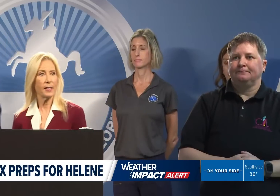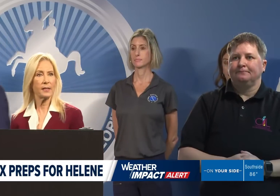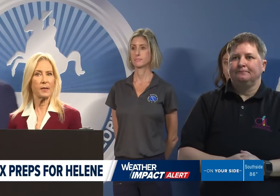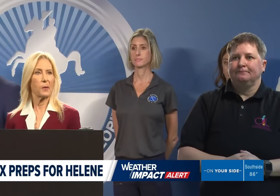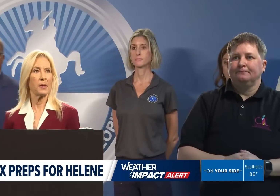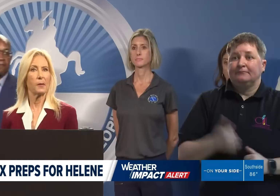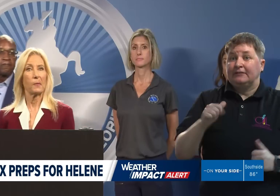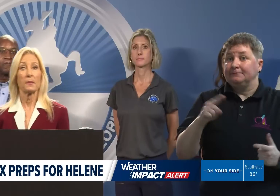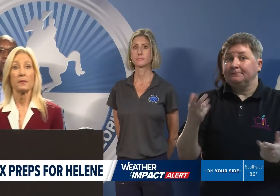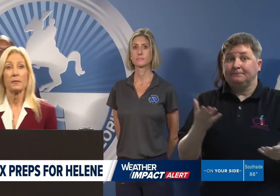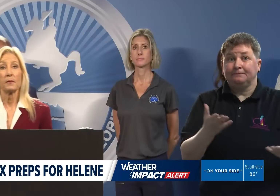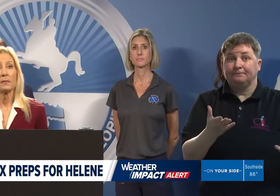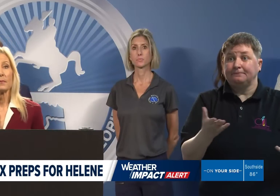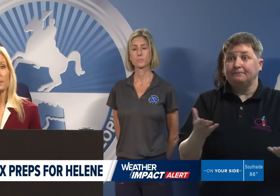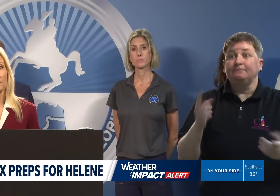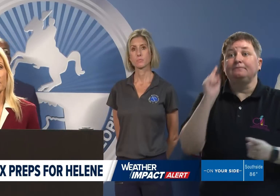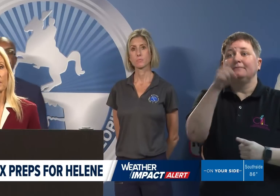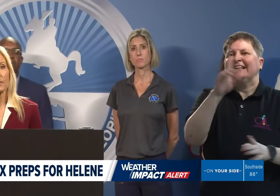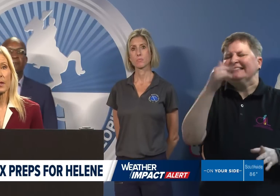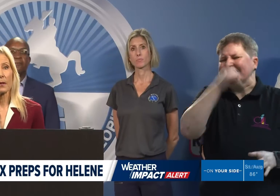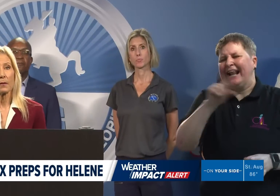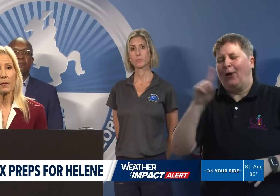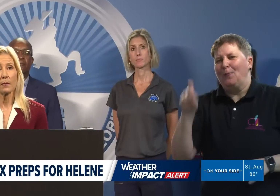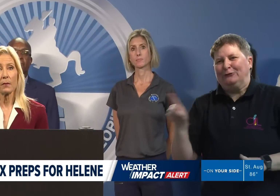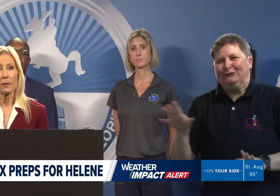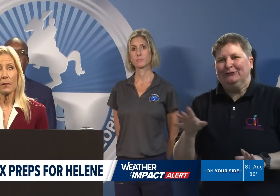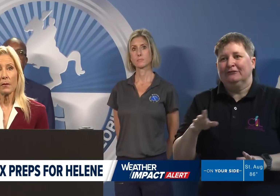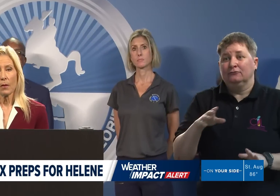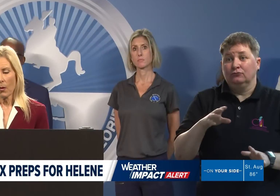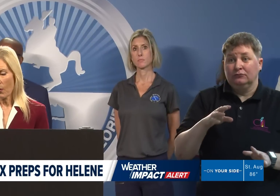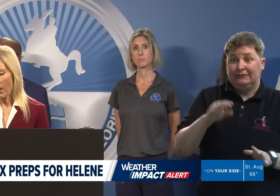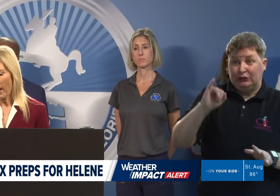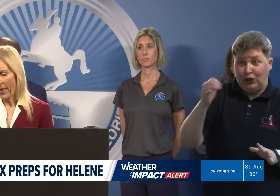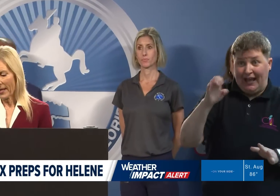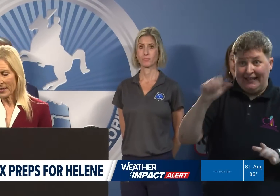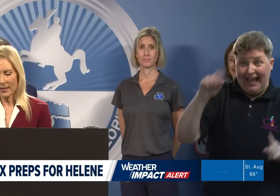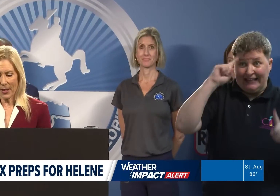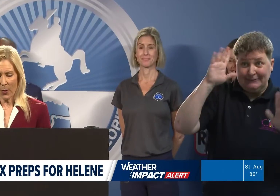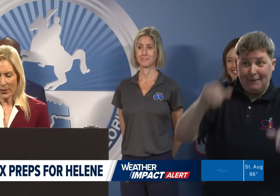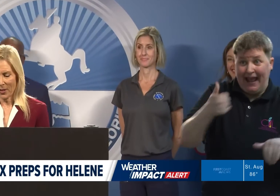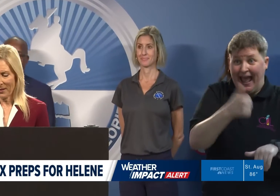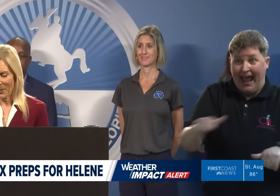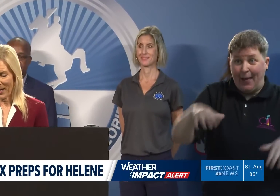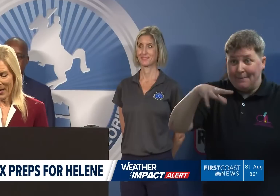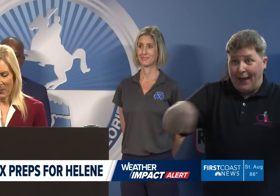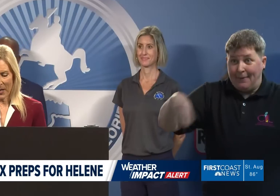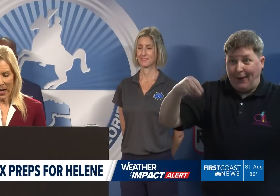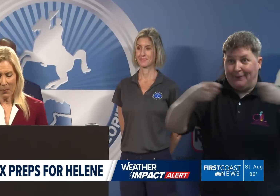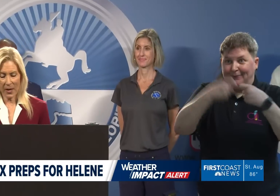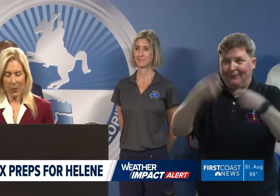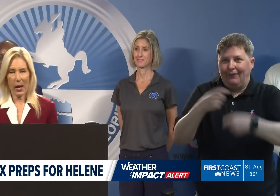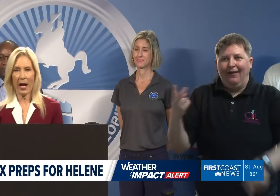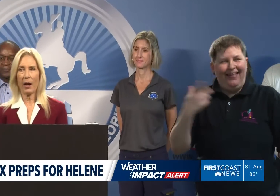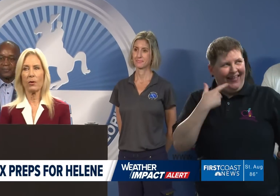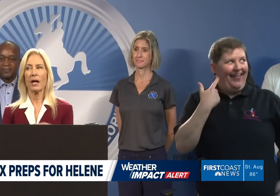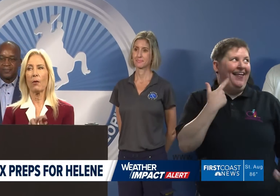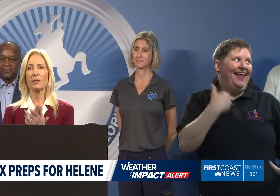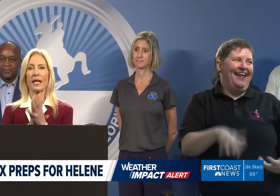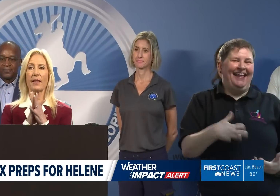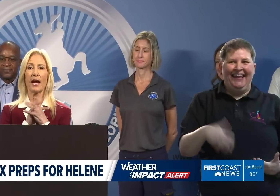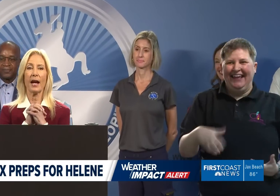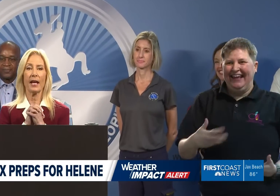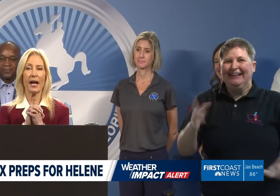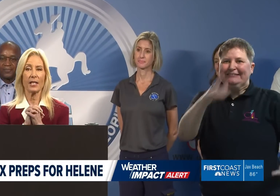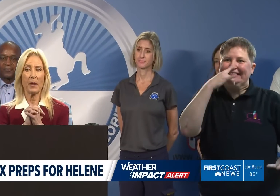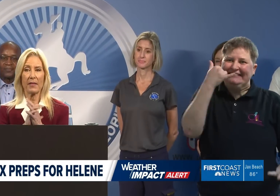Anything else, guys? Silly question, Mayor, but is JEA expecting any power outages? Well, that is a silly question, but I